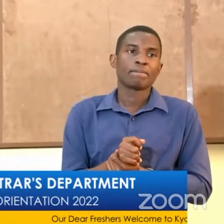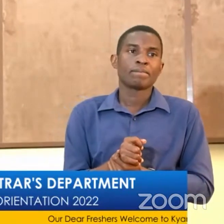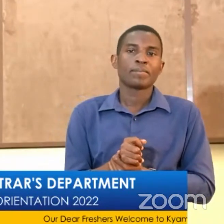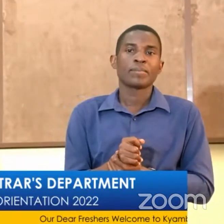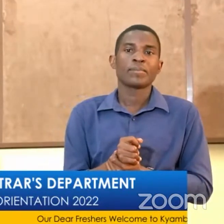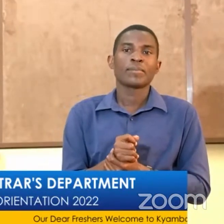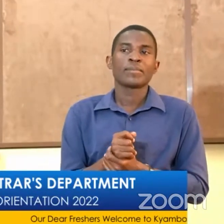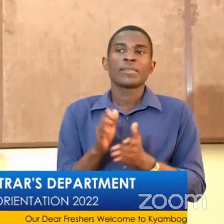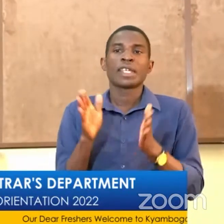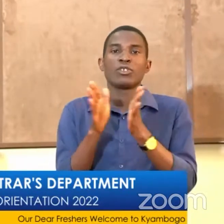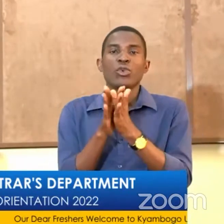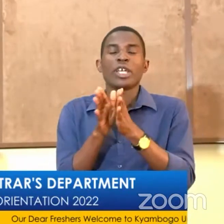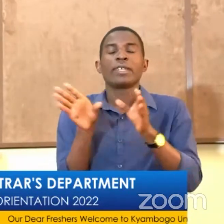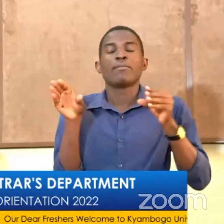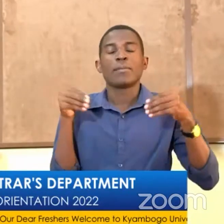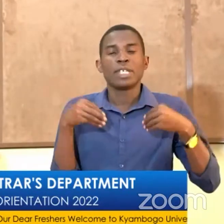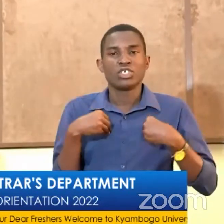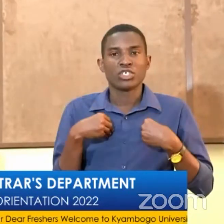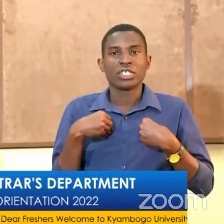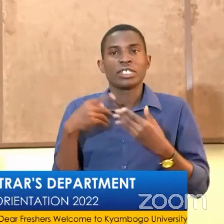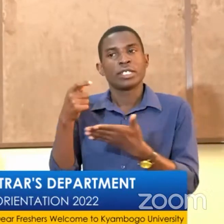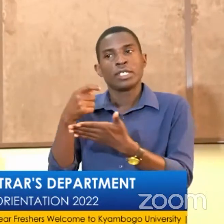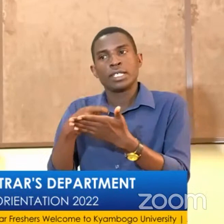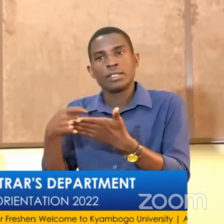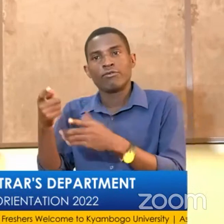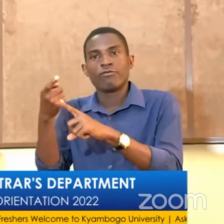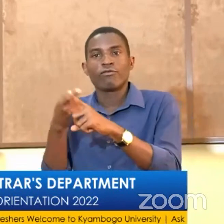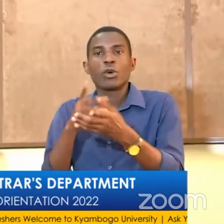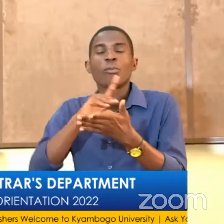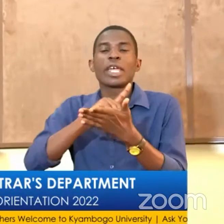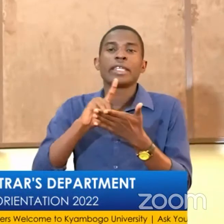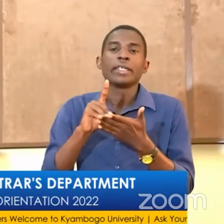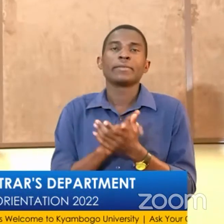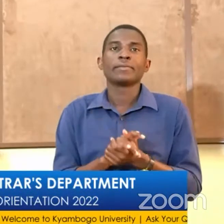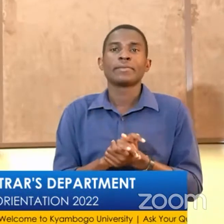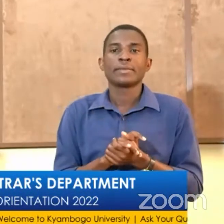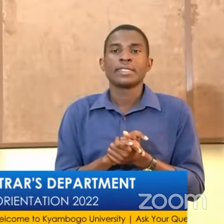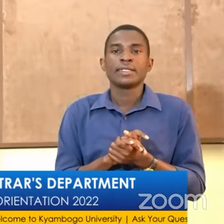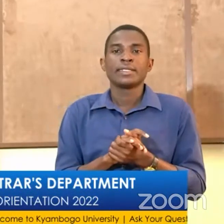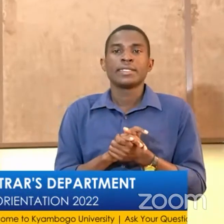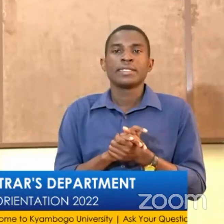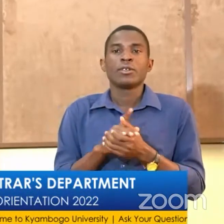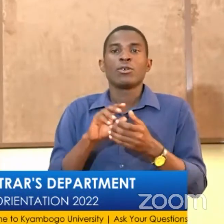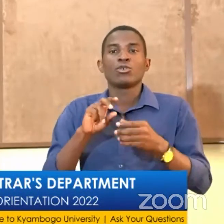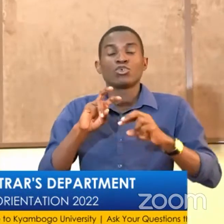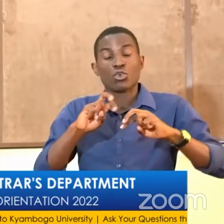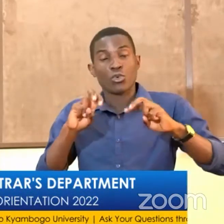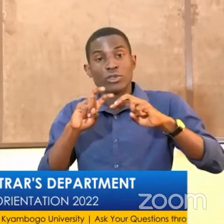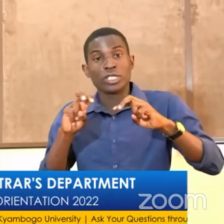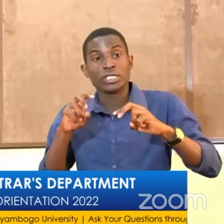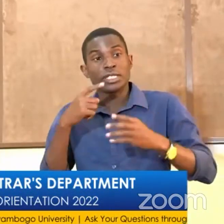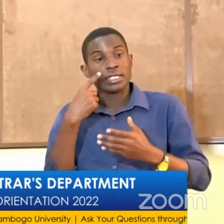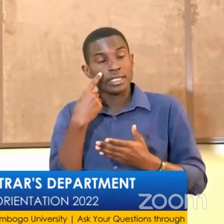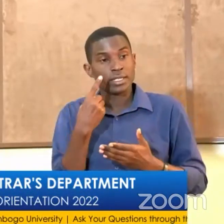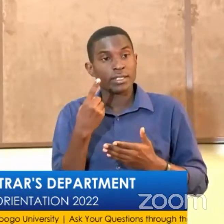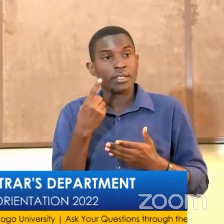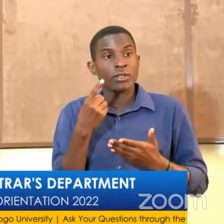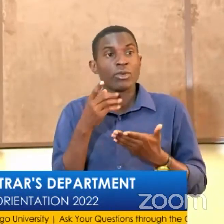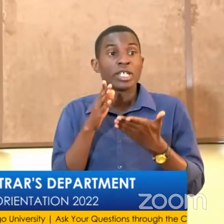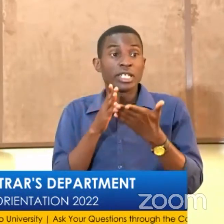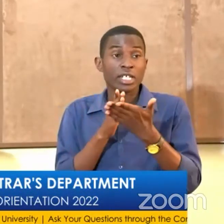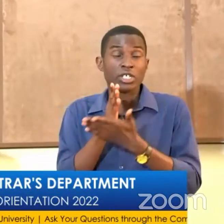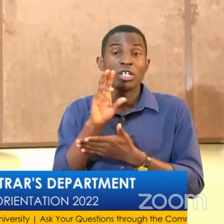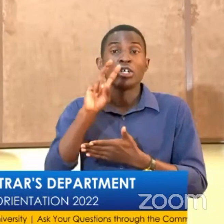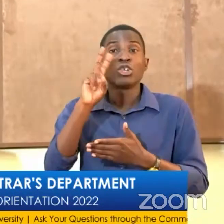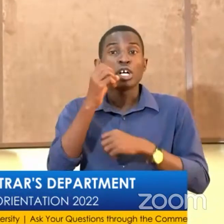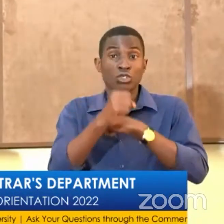And you get permission in writing from the Dean. So when we are checking, we find you are a year 2